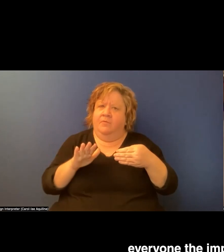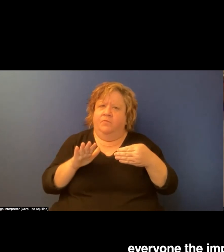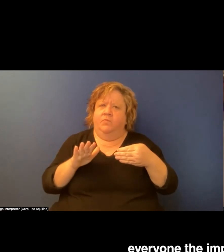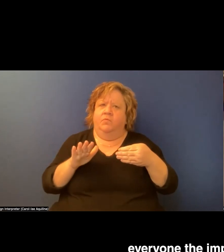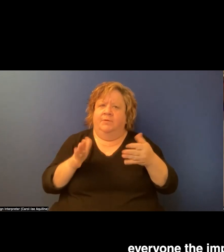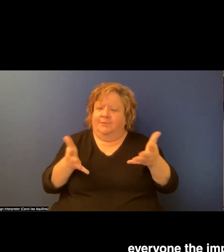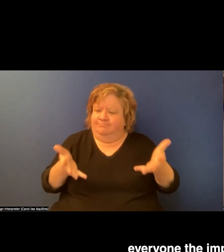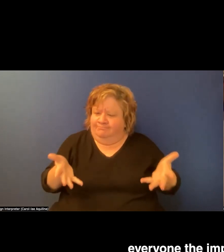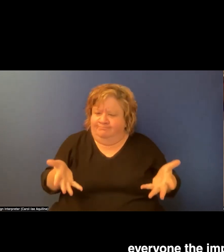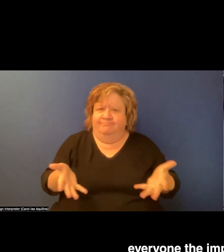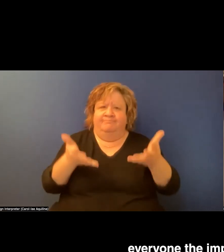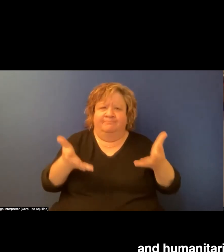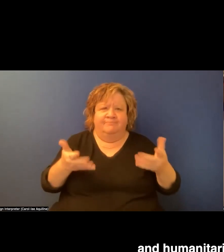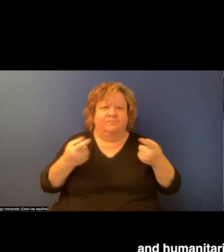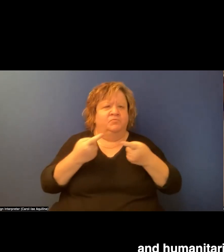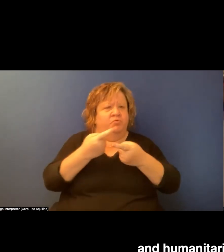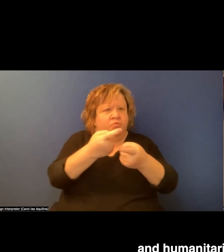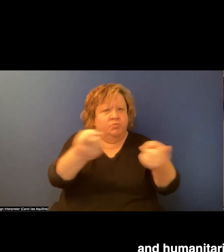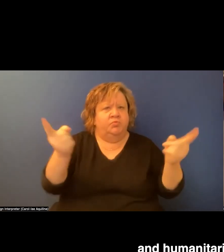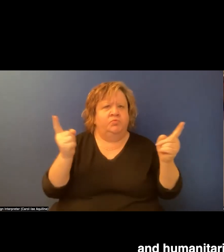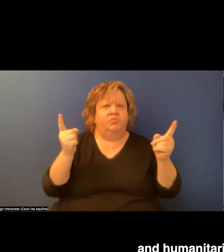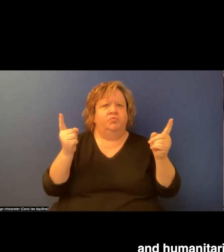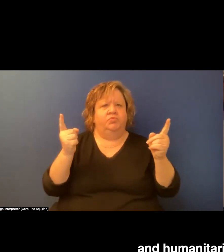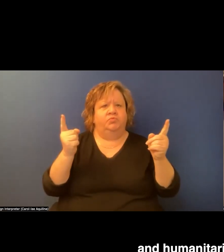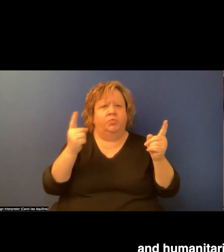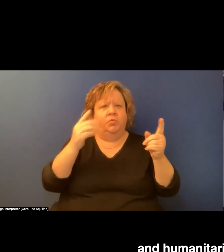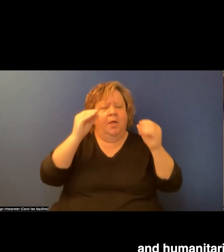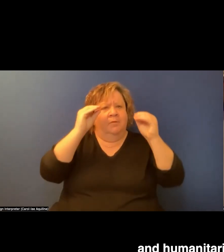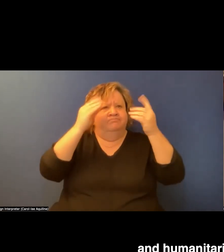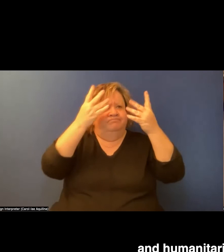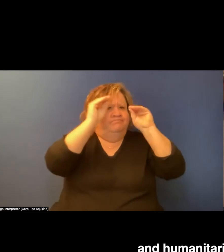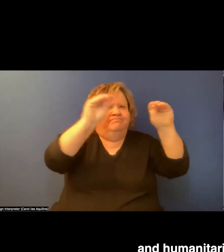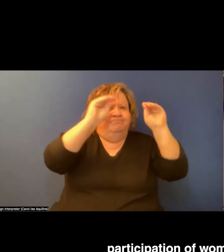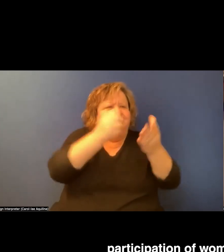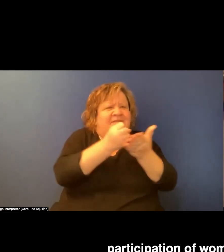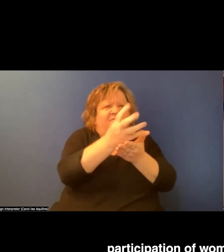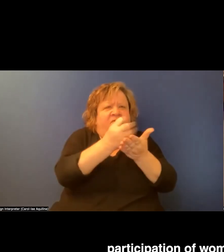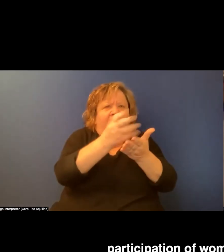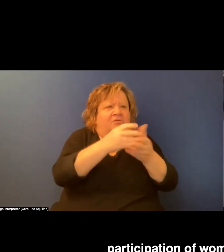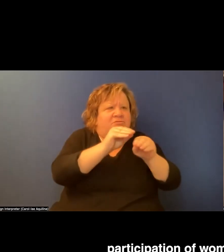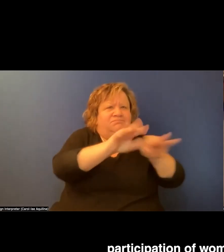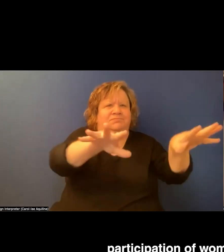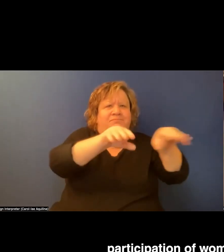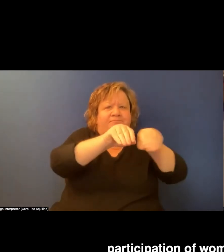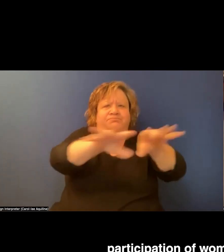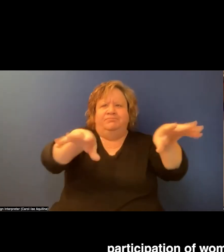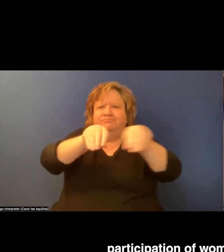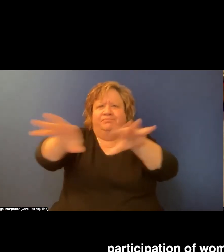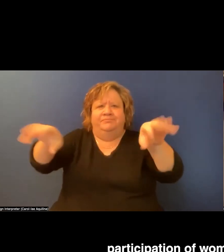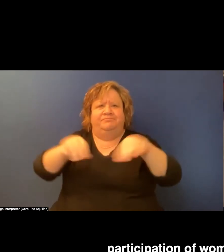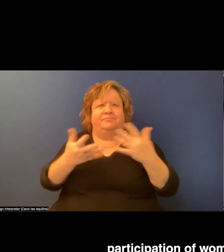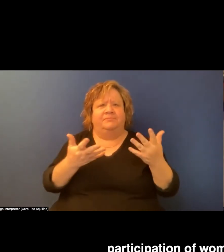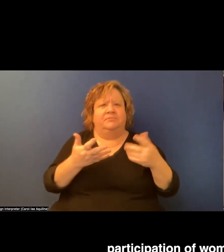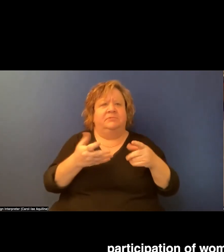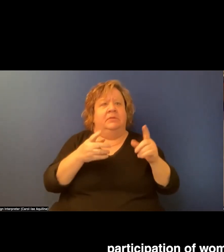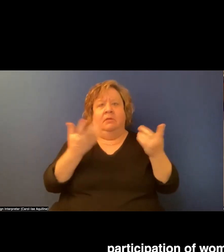to raise awareness with the government and humanitarian actors about the importance of meaningful participation of women with disability